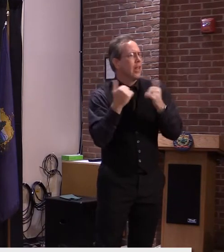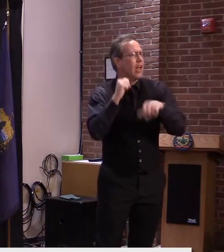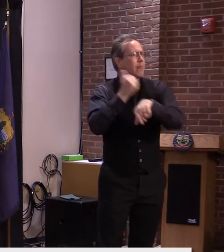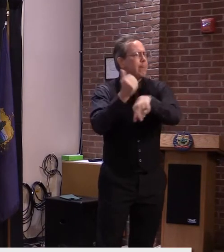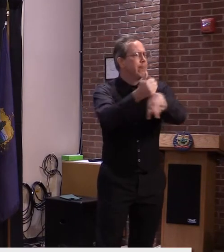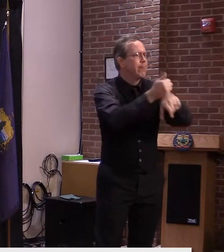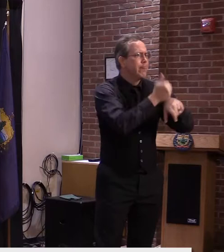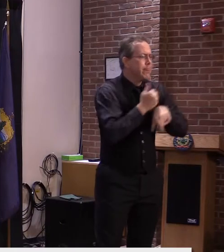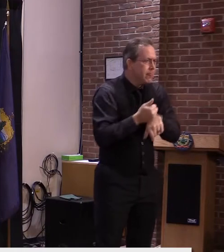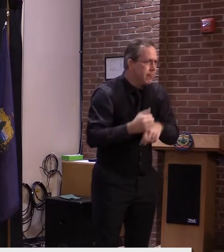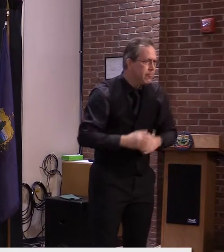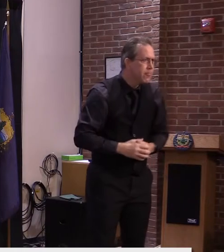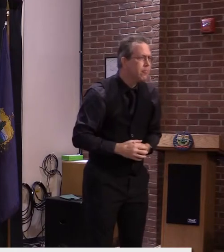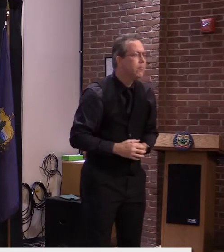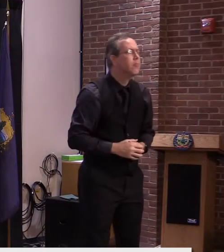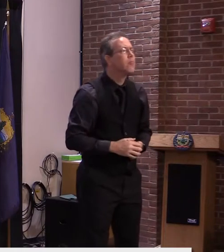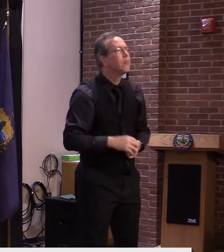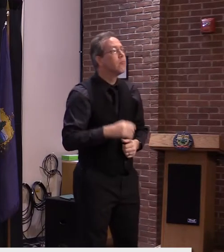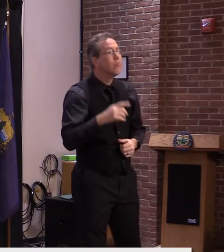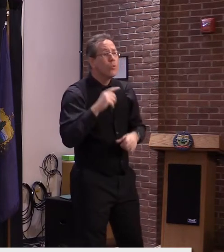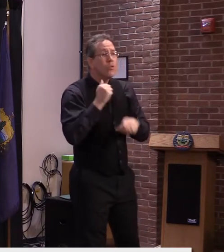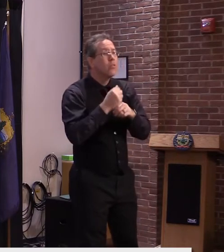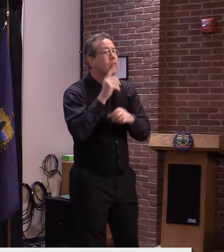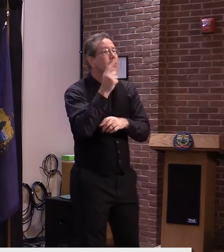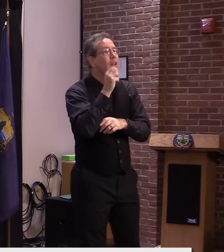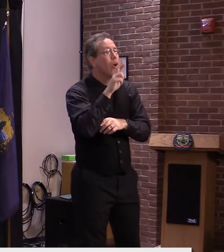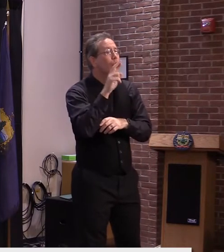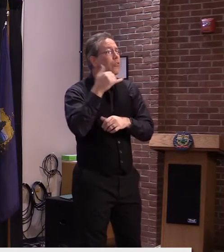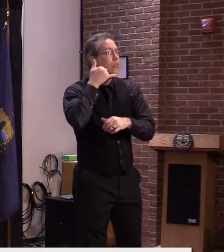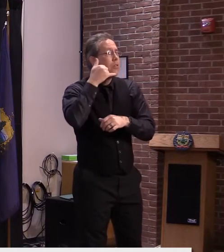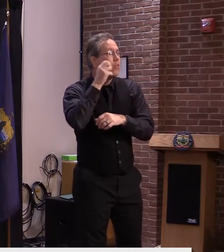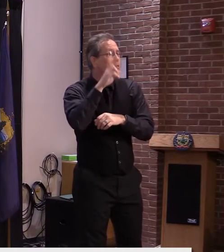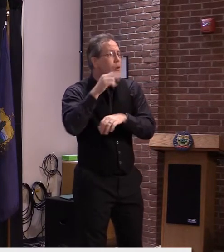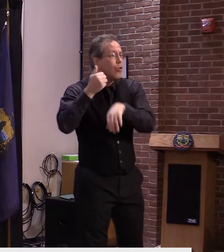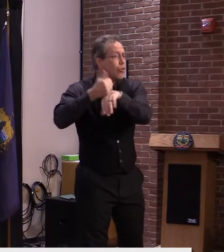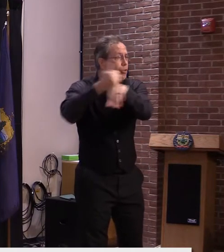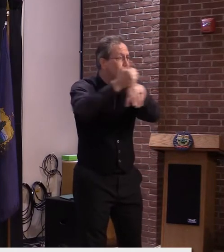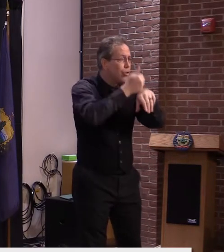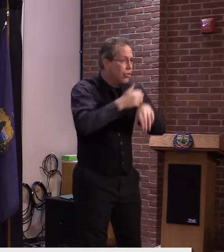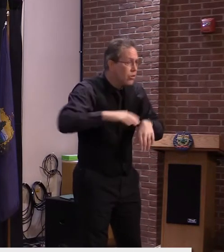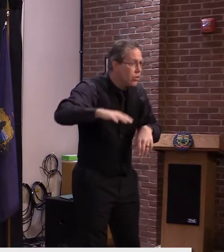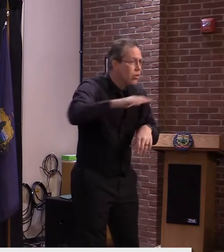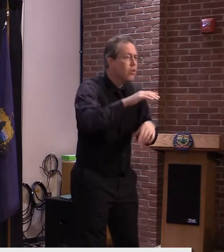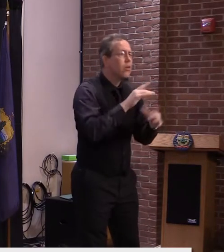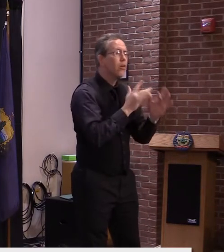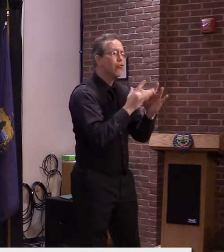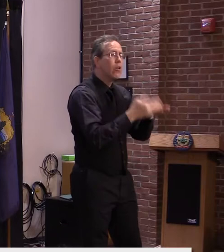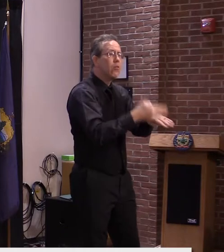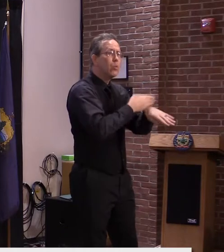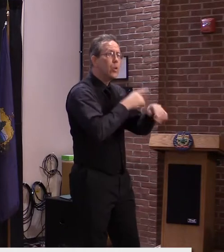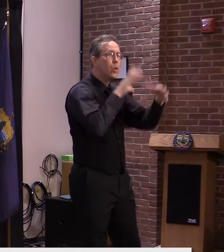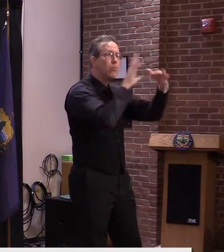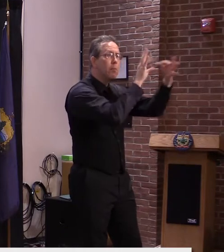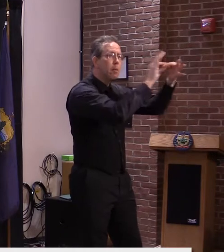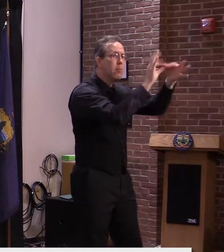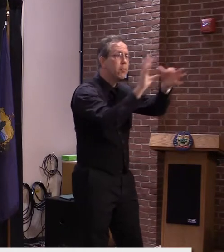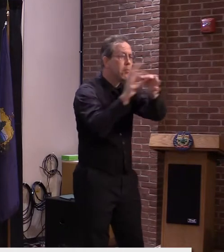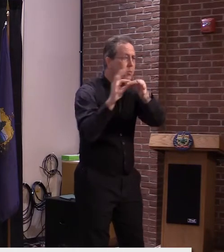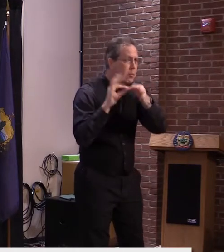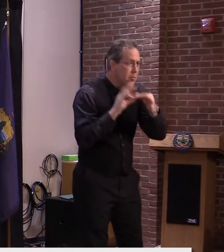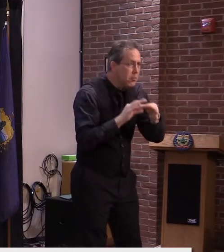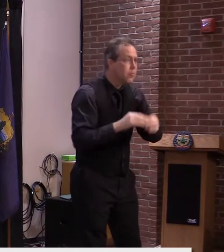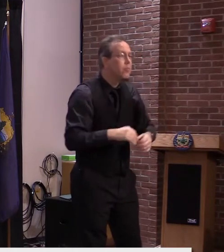broadband, expanding cell service to the extent we're talking about will require public investment. This plan is currently in the hands